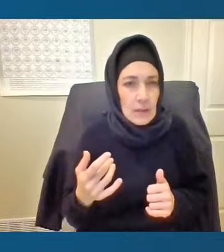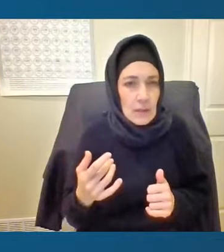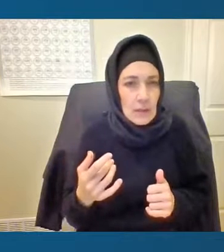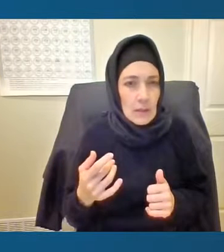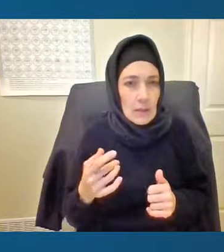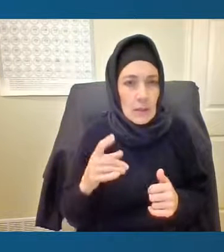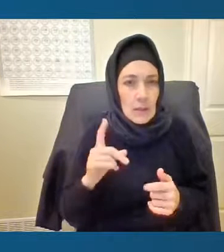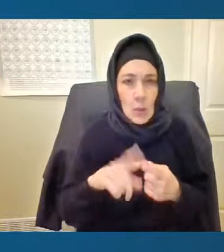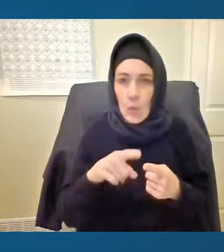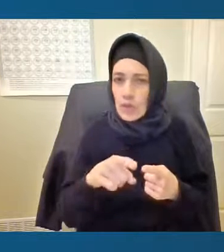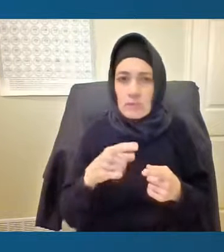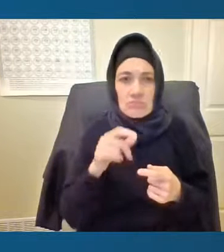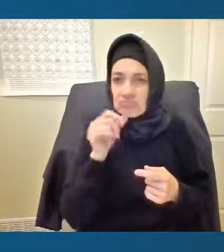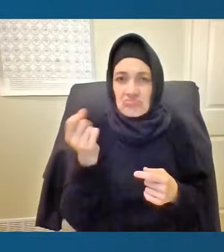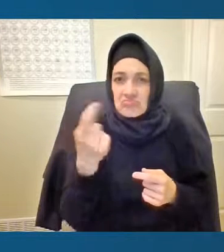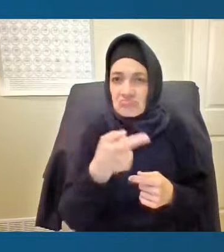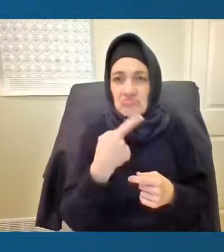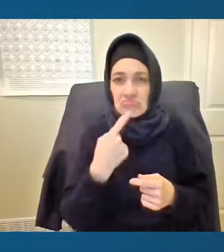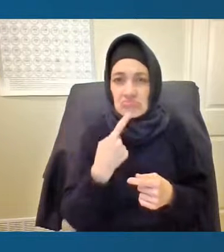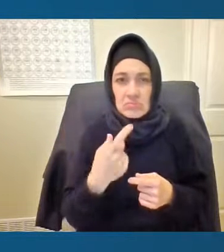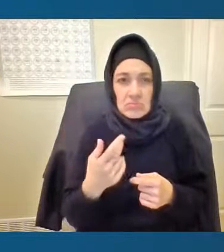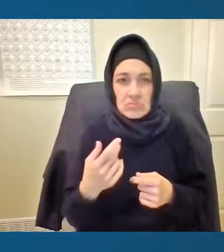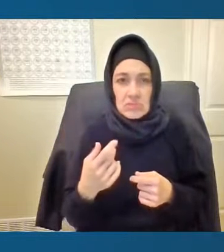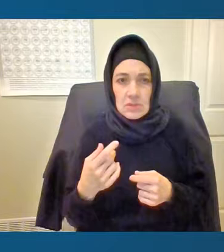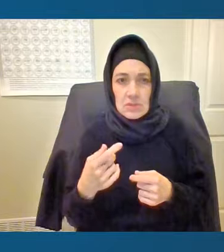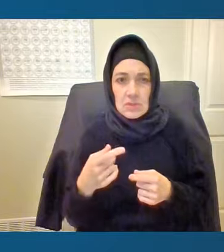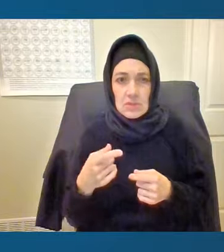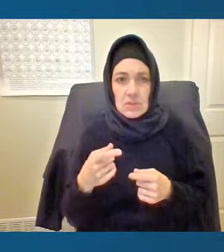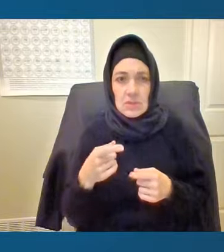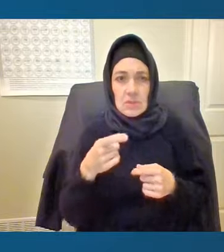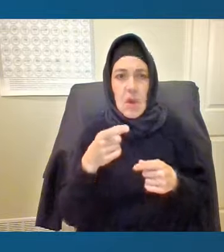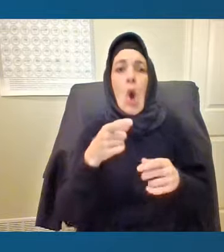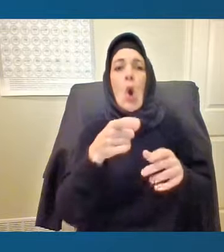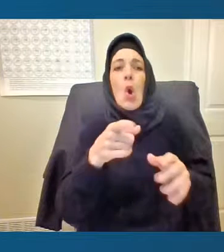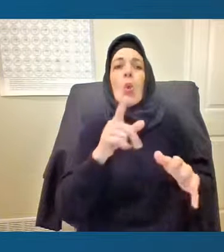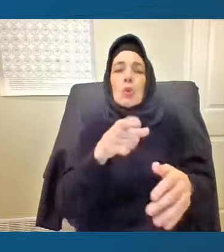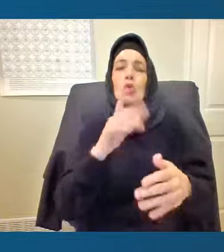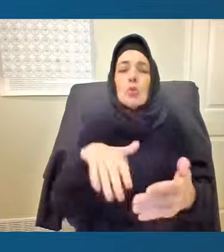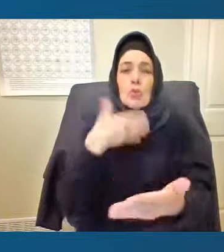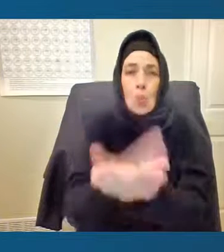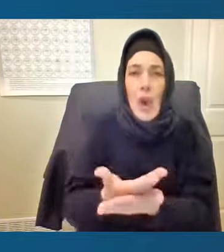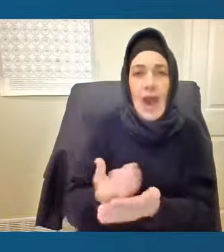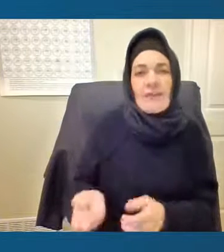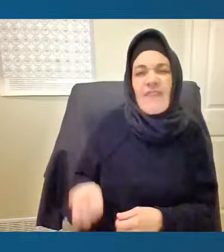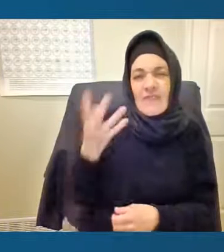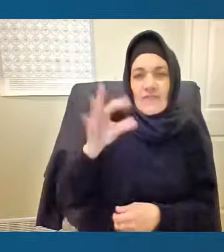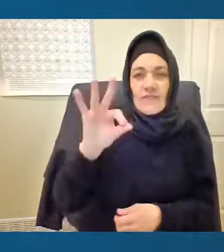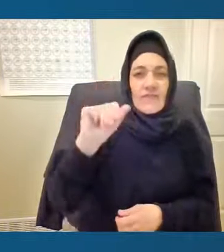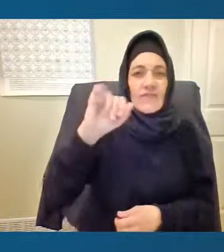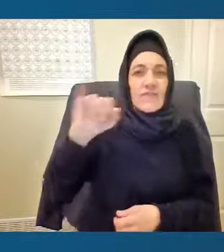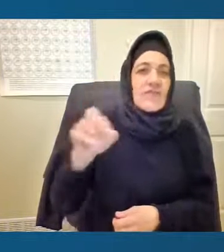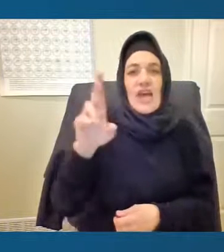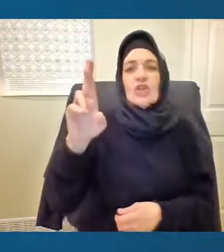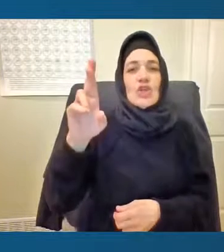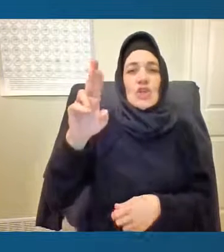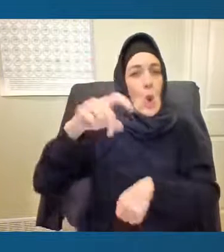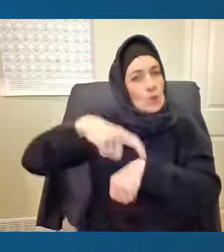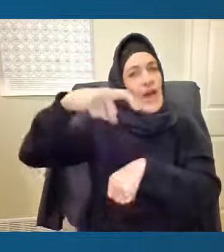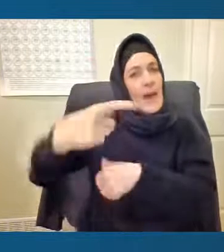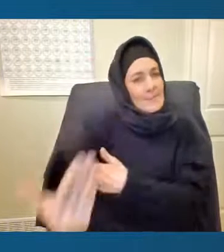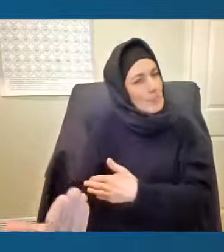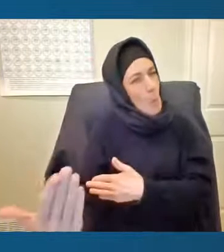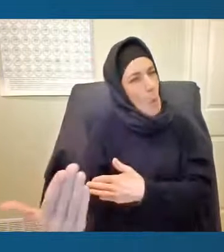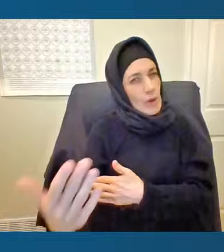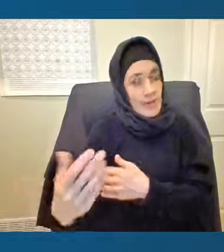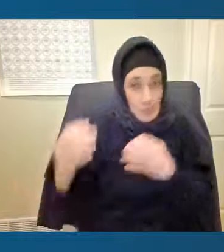right on time? Maybe you was in the front stuff, you got to the masjid. You feel a joy inside, right? That's the effect of dhikr as well.